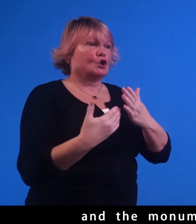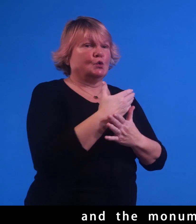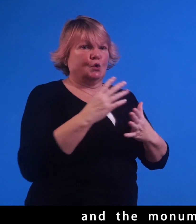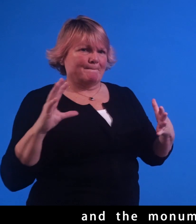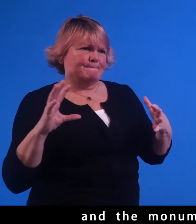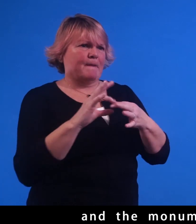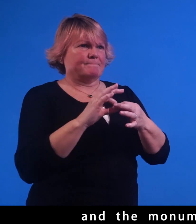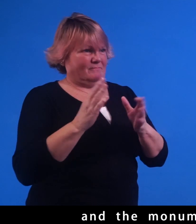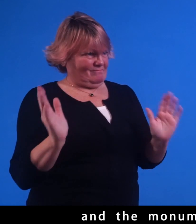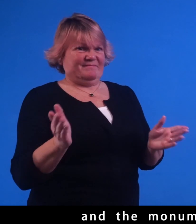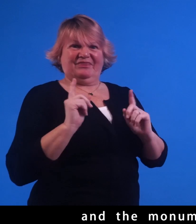new.